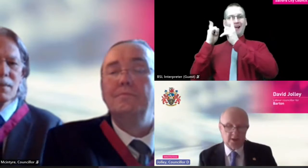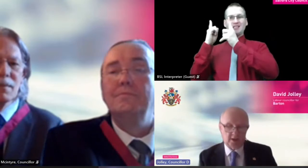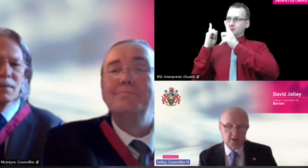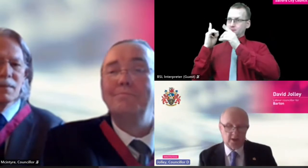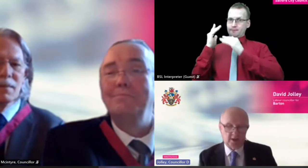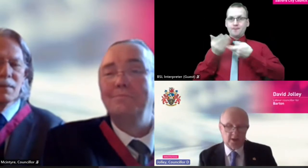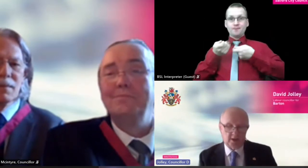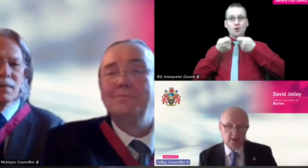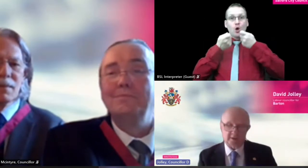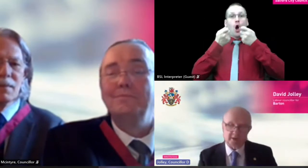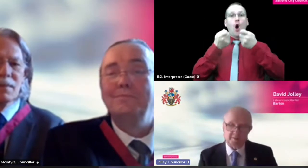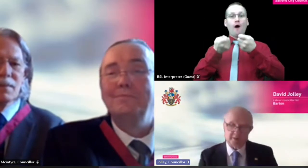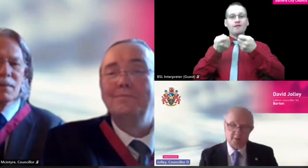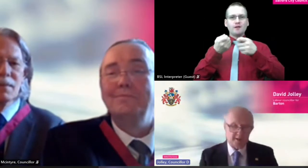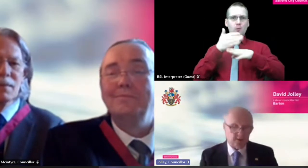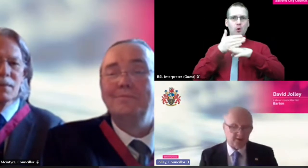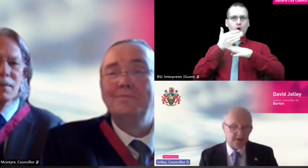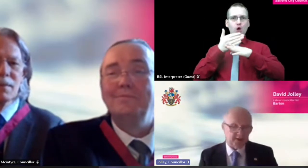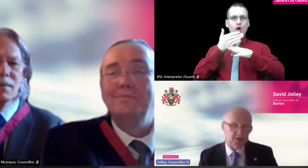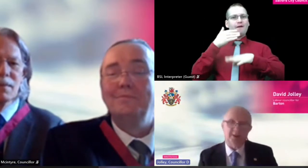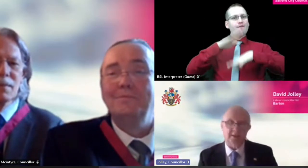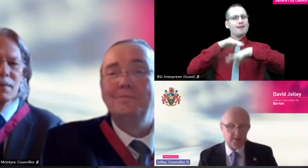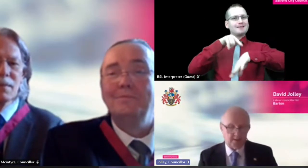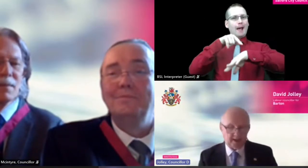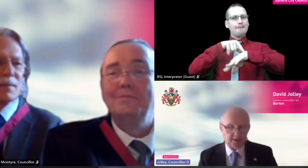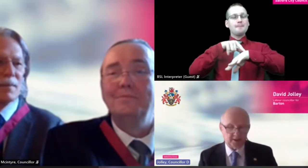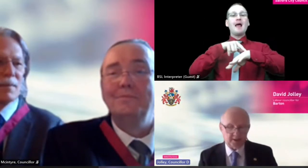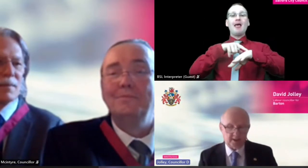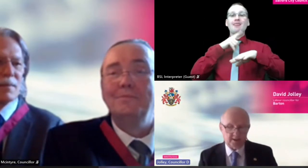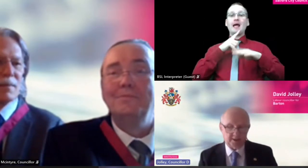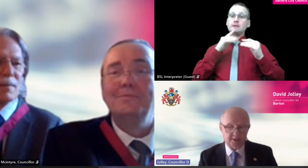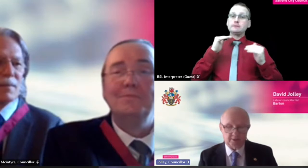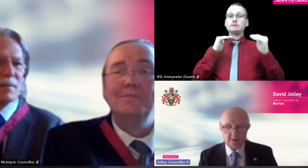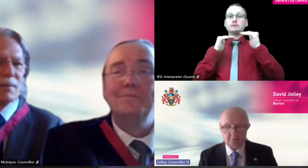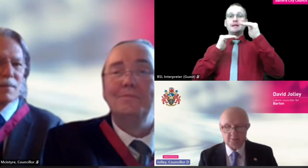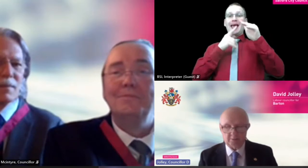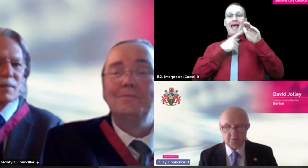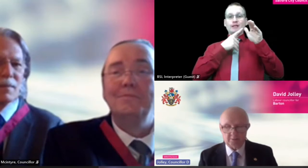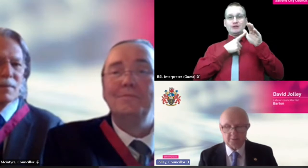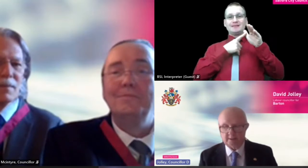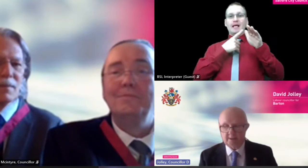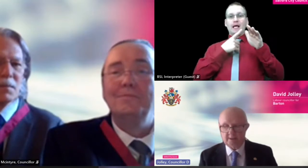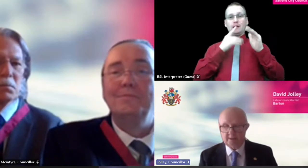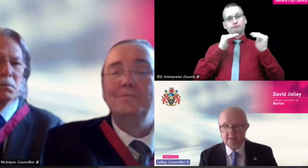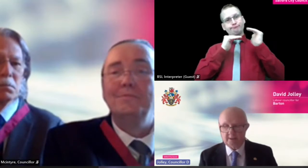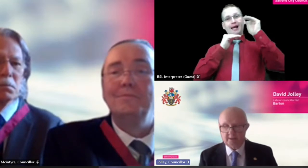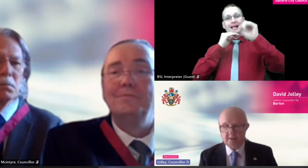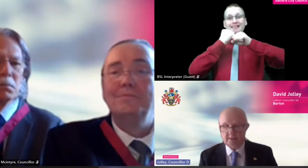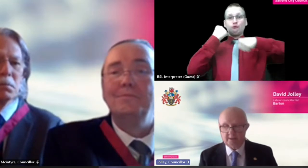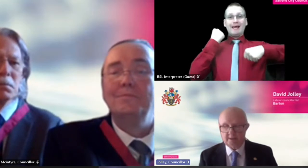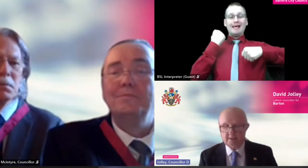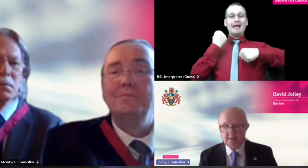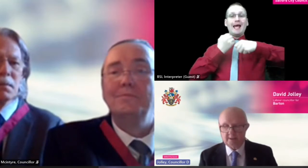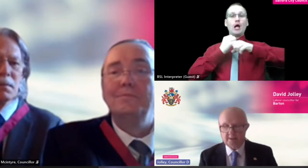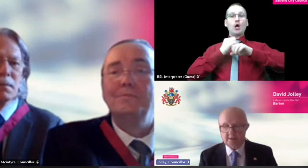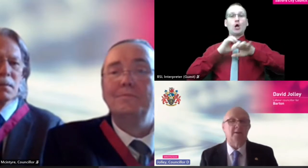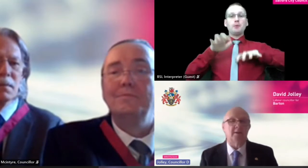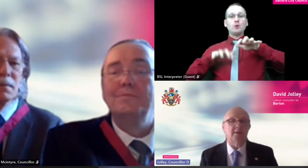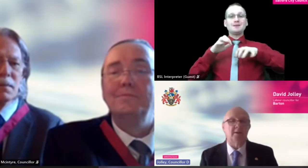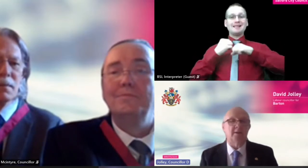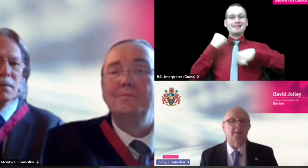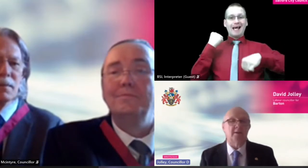offered that work full time. He went on to get an ONC, HNC, and a degree in computer science. He later became a senior